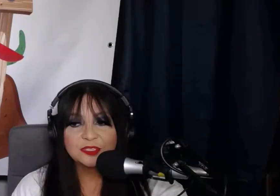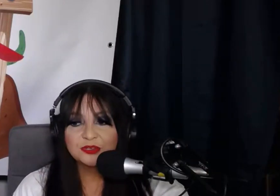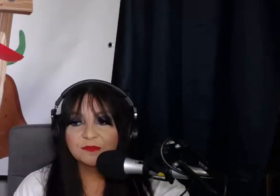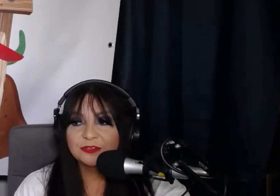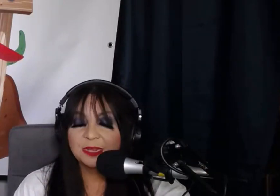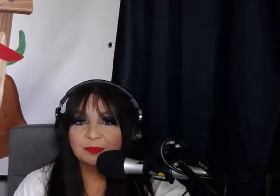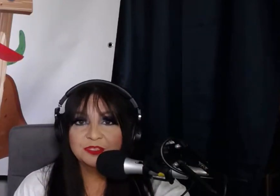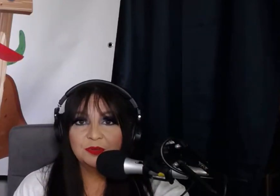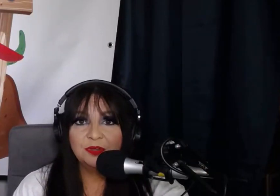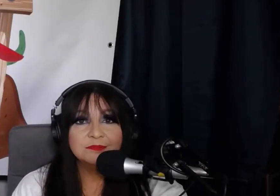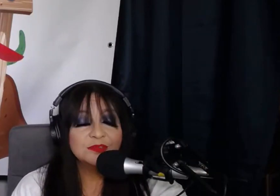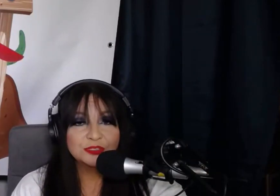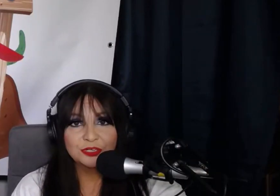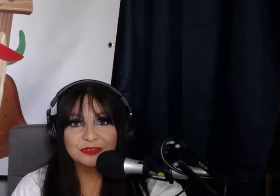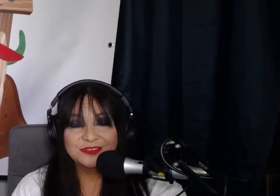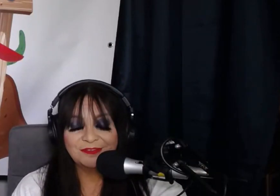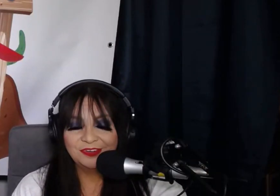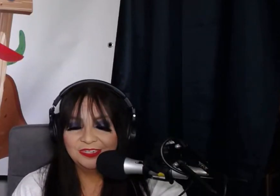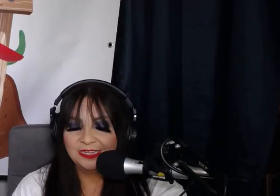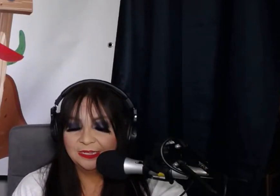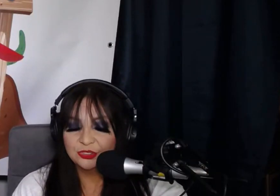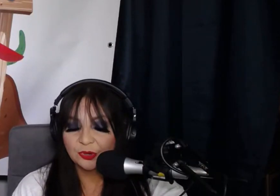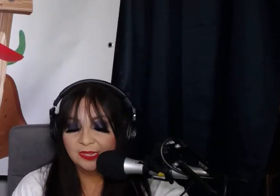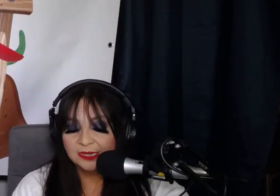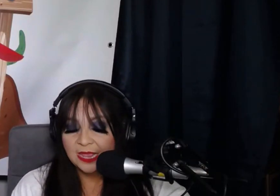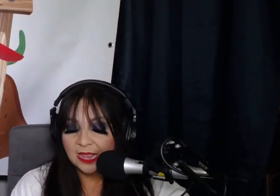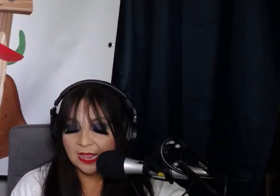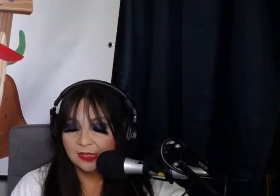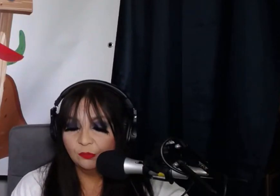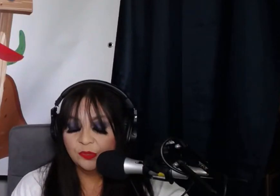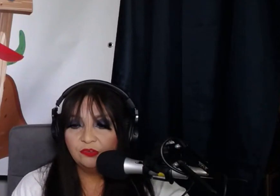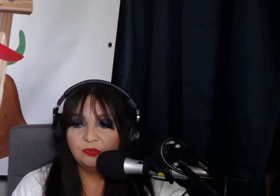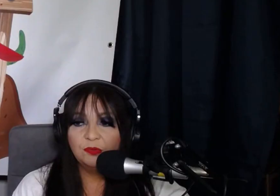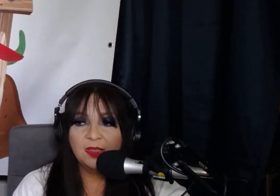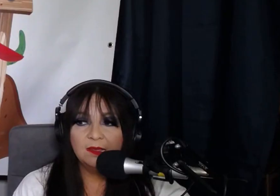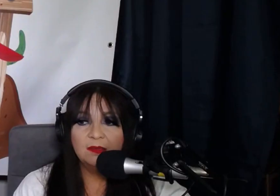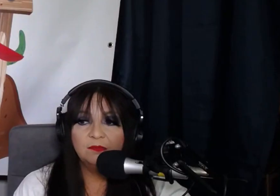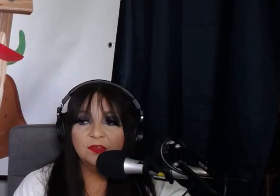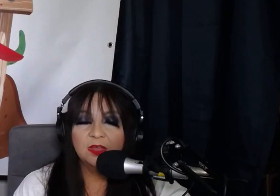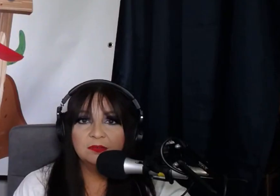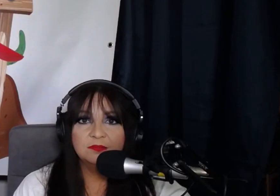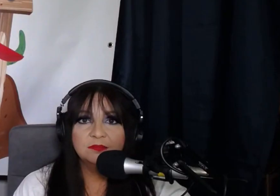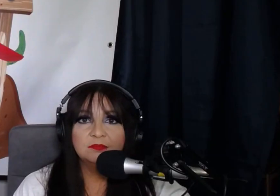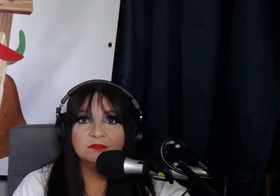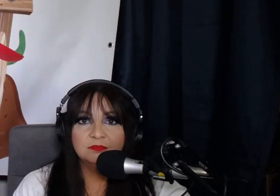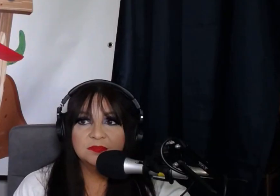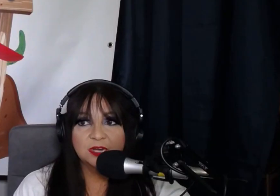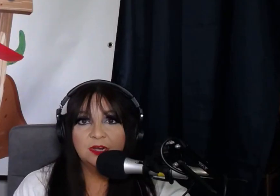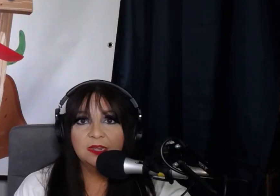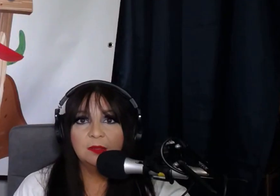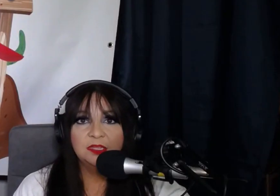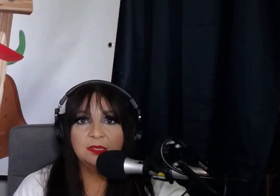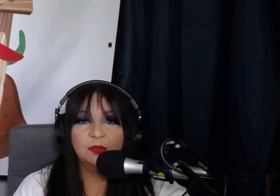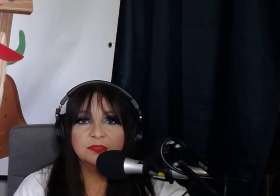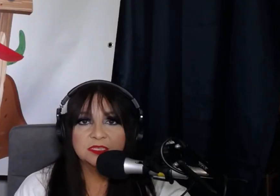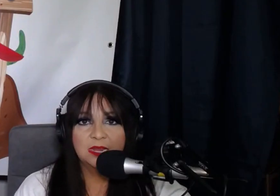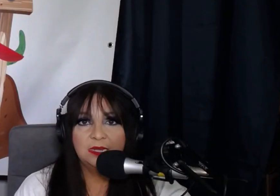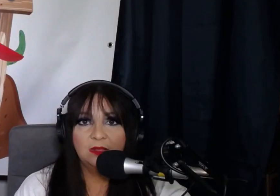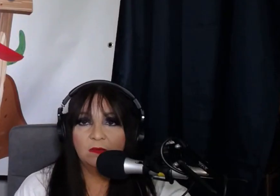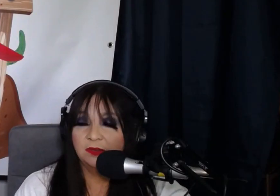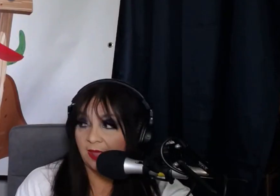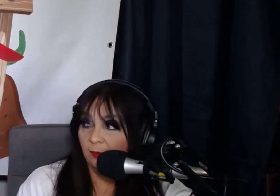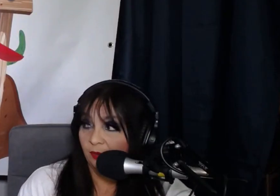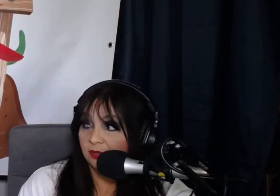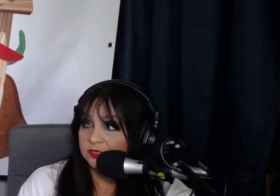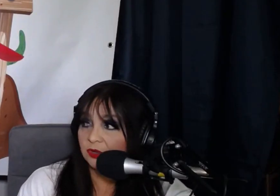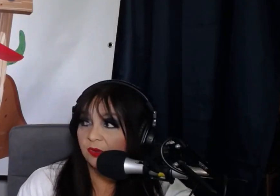Yes. If this is your first episode, I'm sure you'll definitely enjoy it. And we do have Derek and Emily both